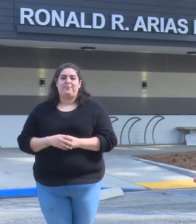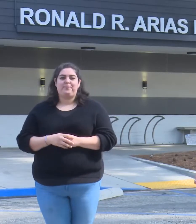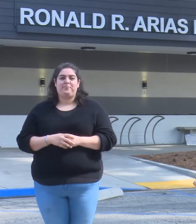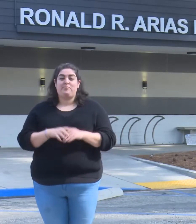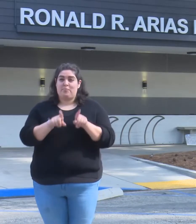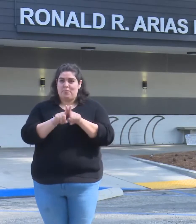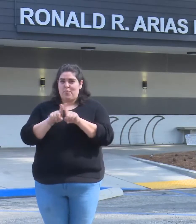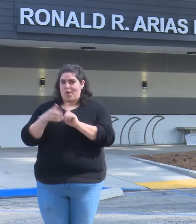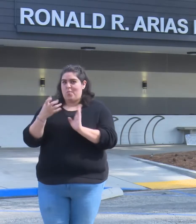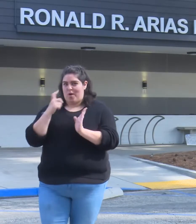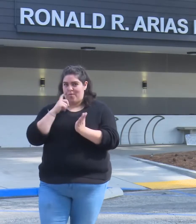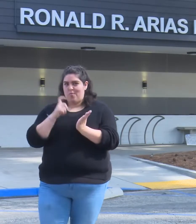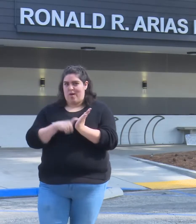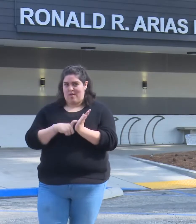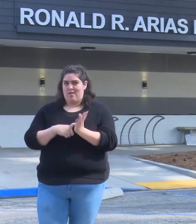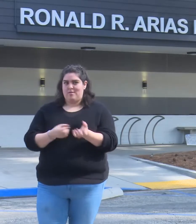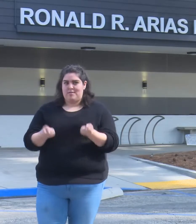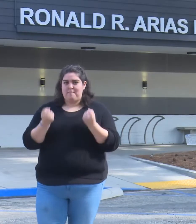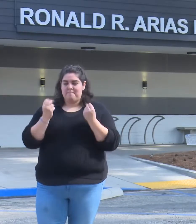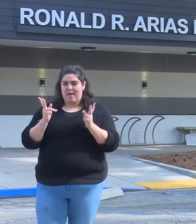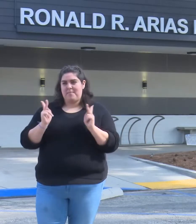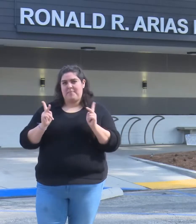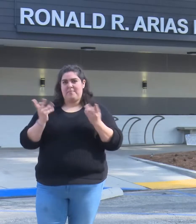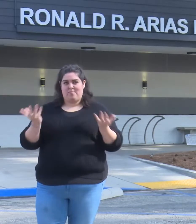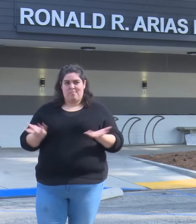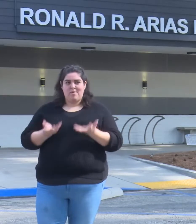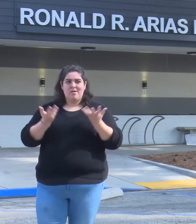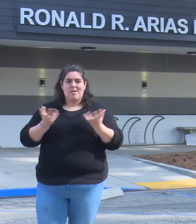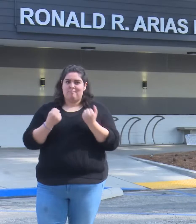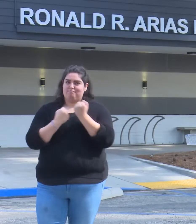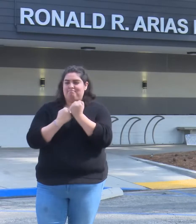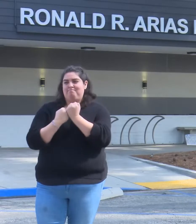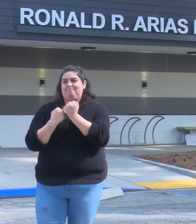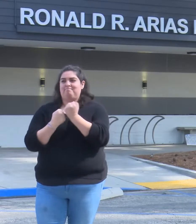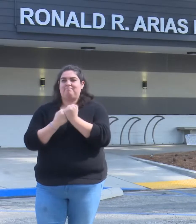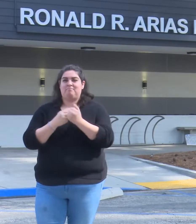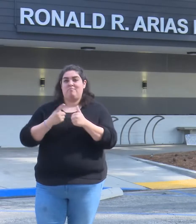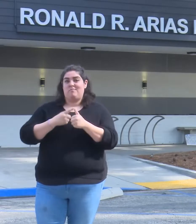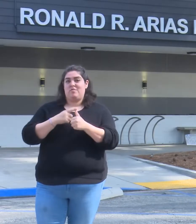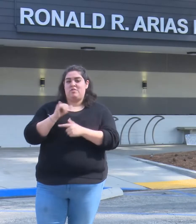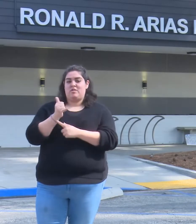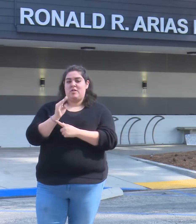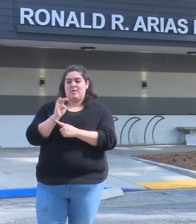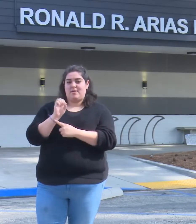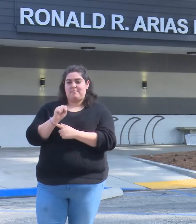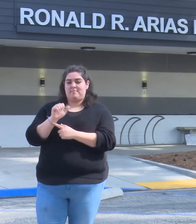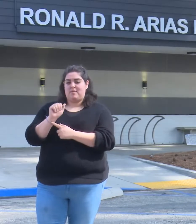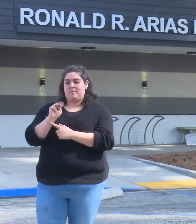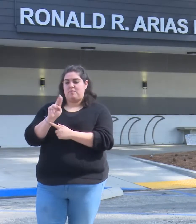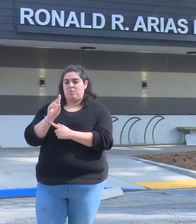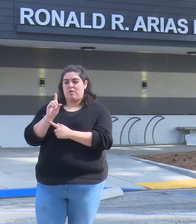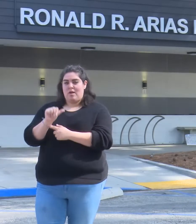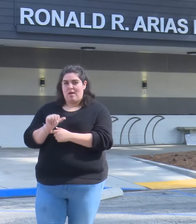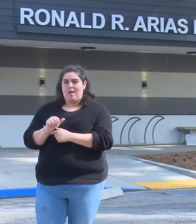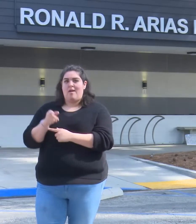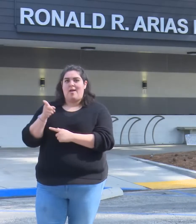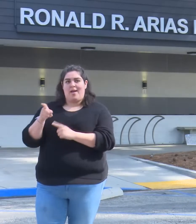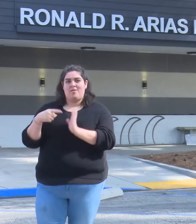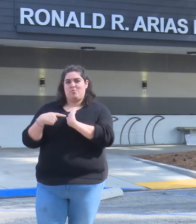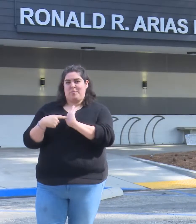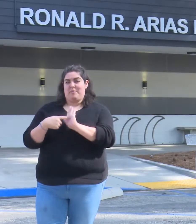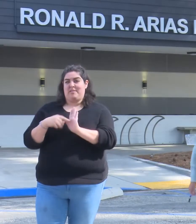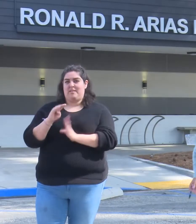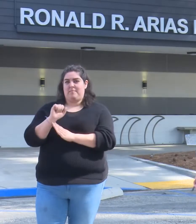I'd also like to recognize the many dignitaries who are here to support us. So first we have James Muda, who's representing Mayor Garcia's